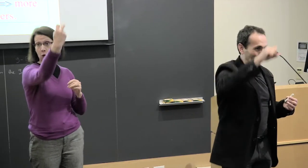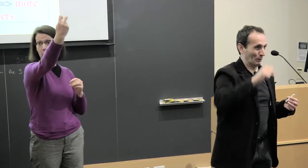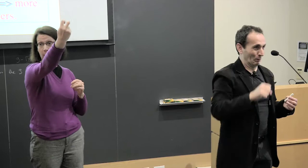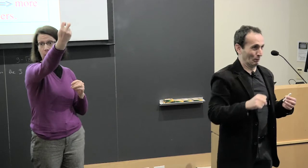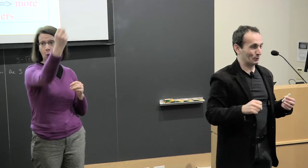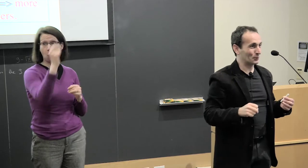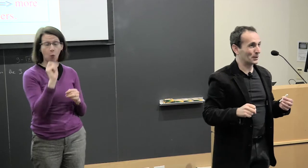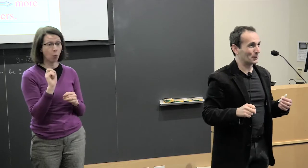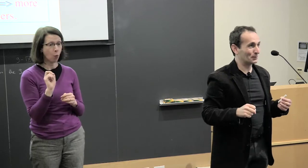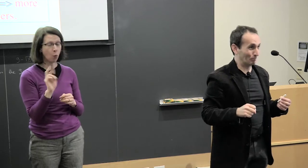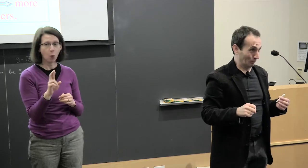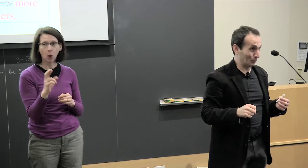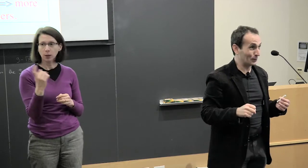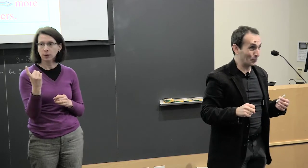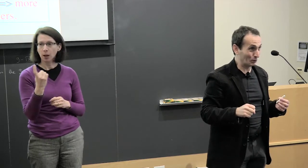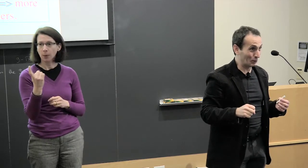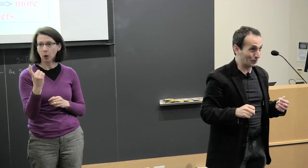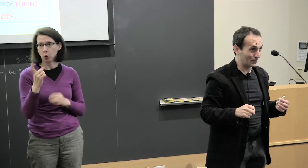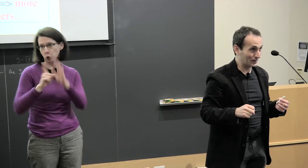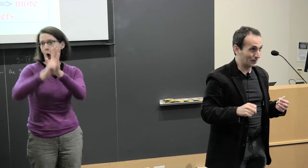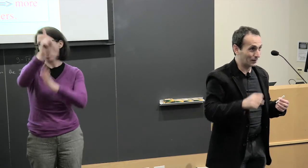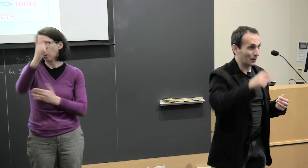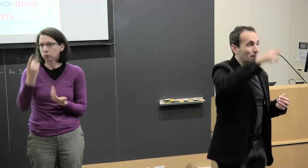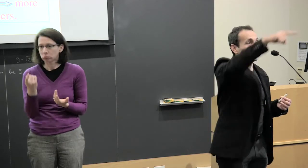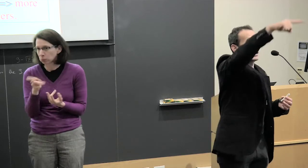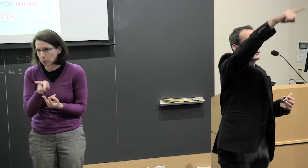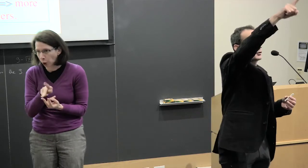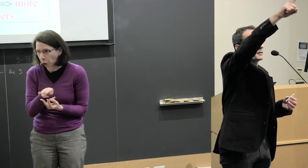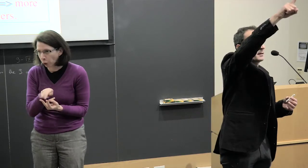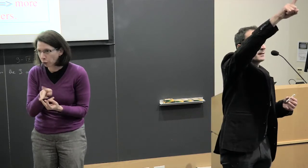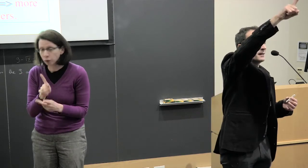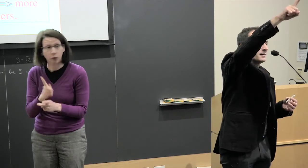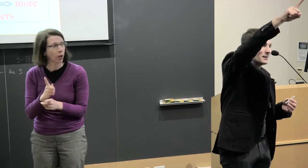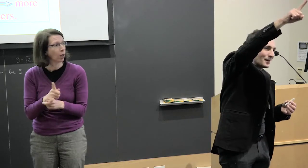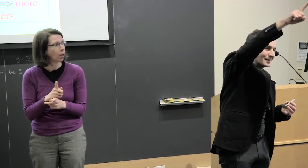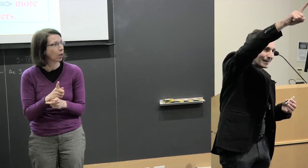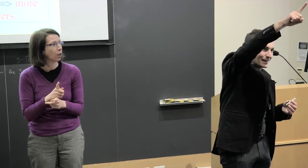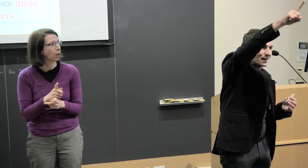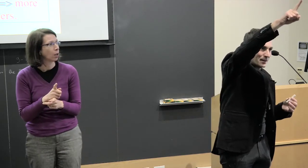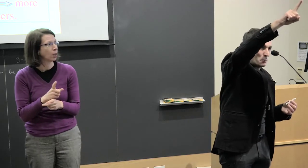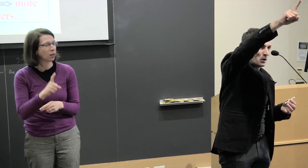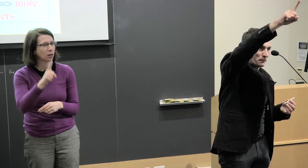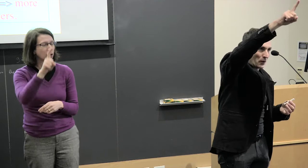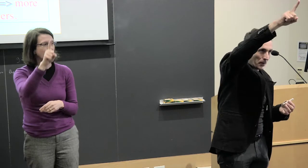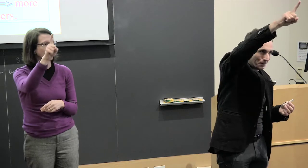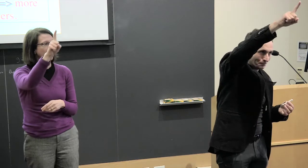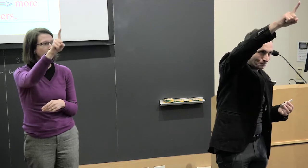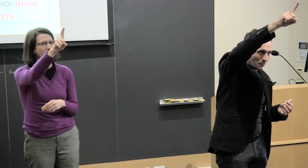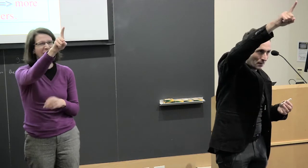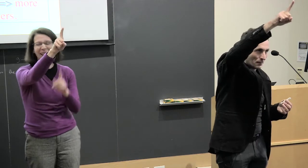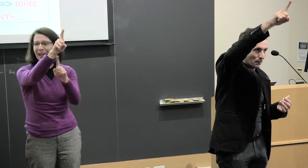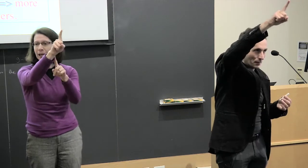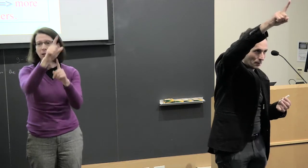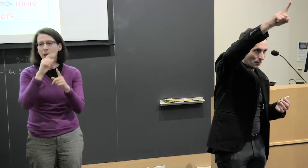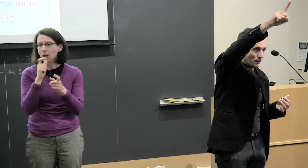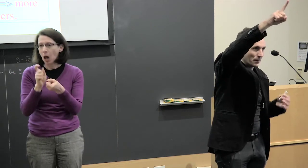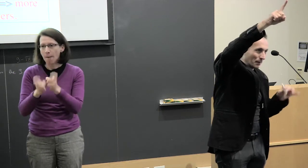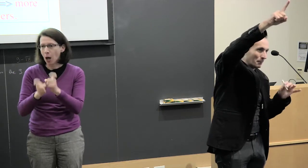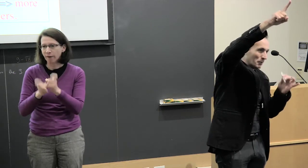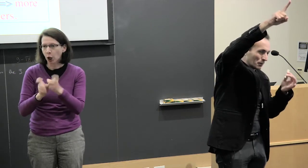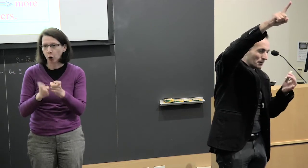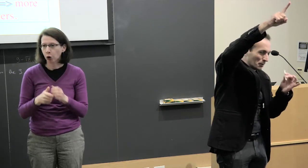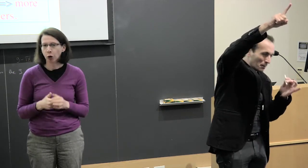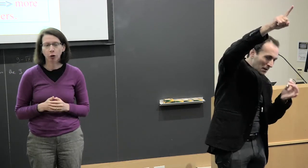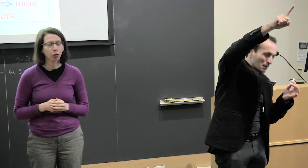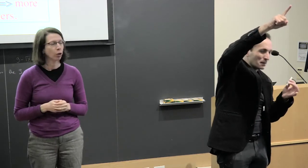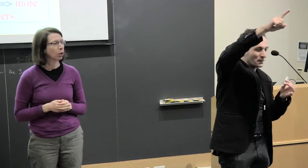talking to someone who is very tall, right? And of course, this is not exactly a modifier, you know.